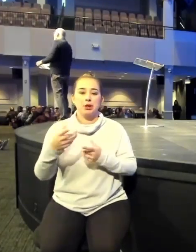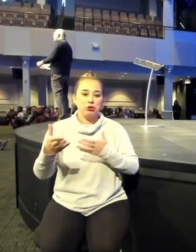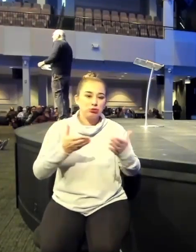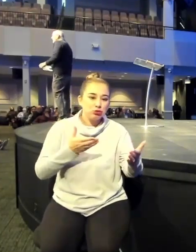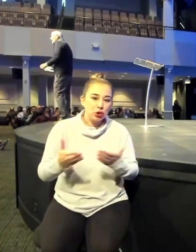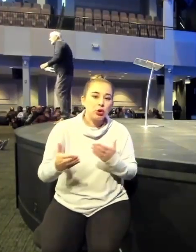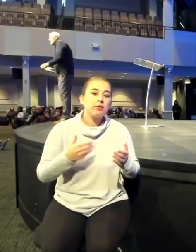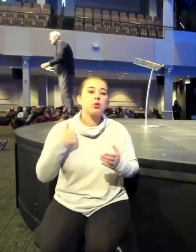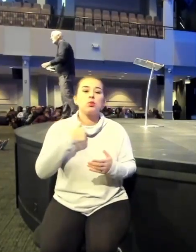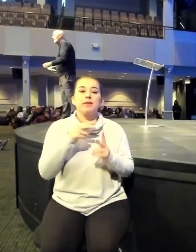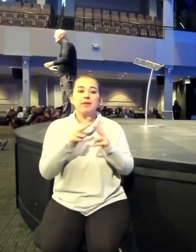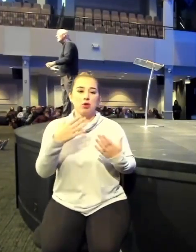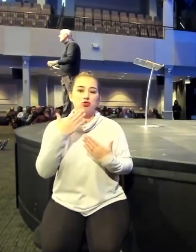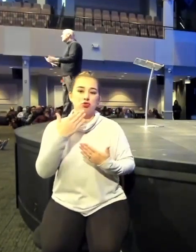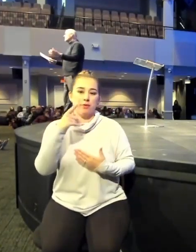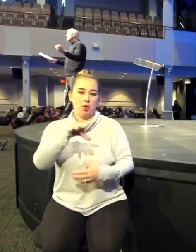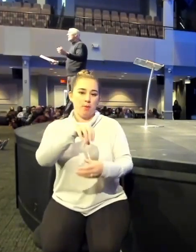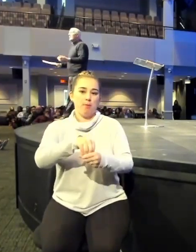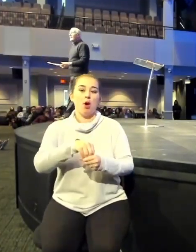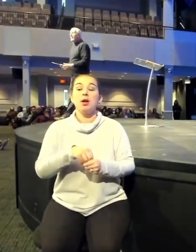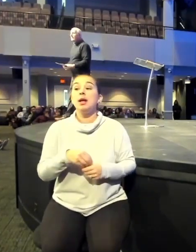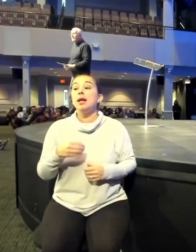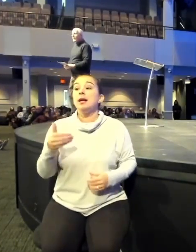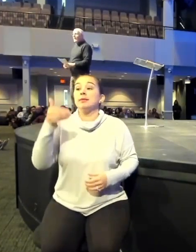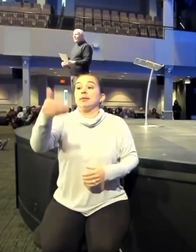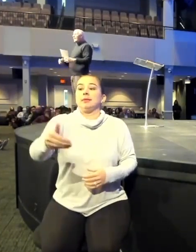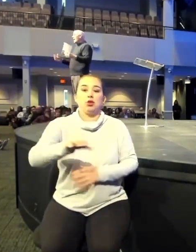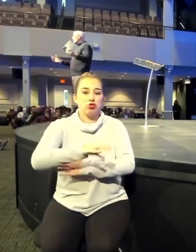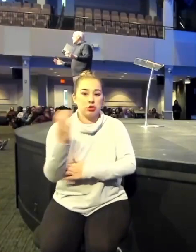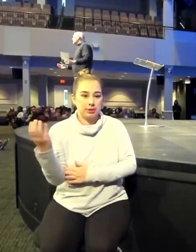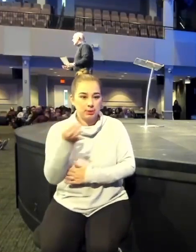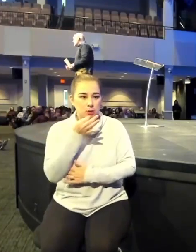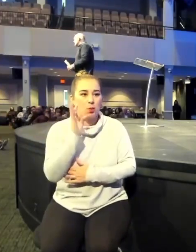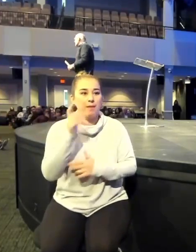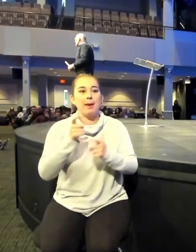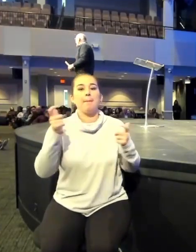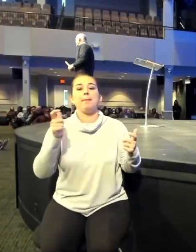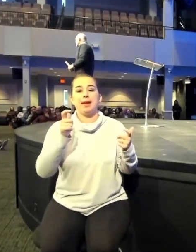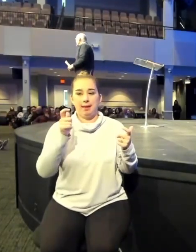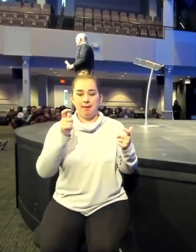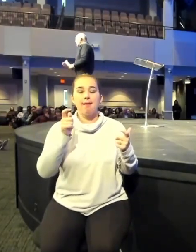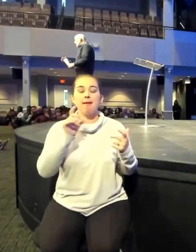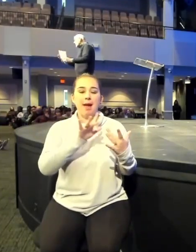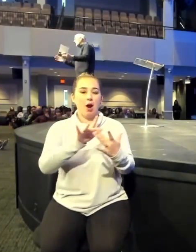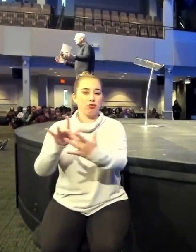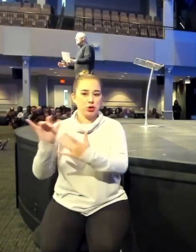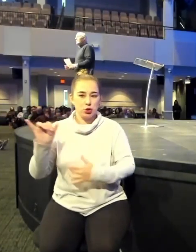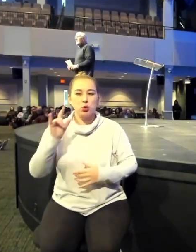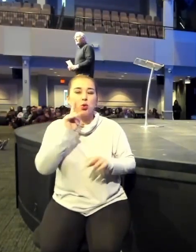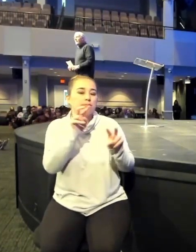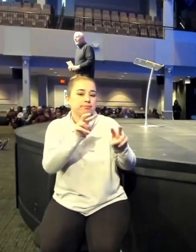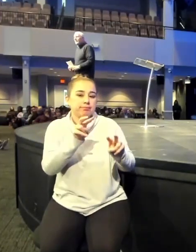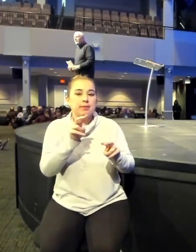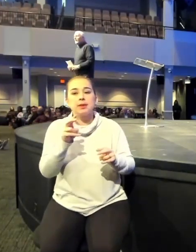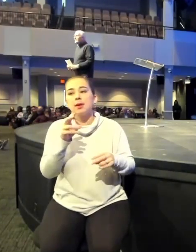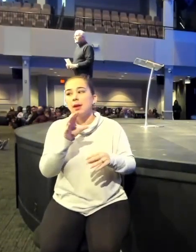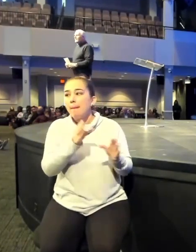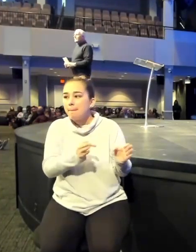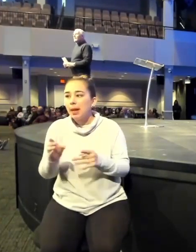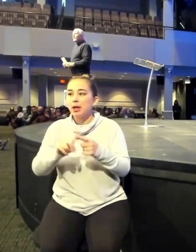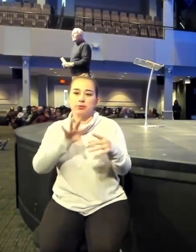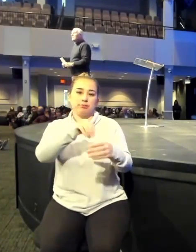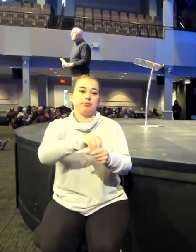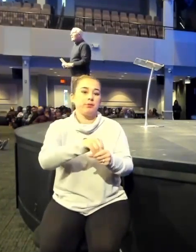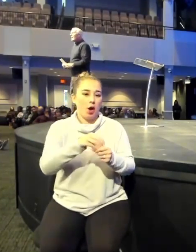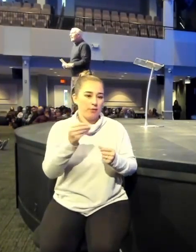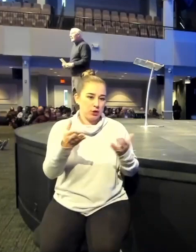We're so grateful that you've been a part of that. Christmas is coming up. We have another big outreach for our Christmas time, so watch out for that. Plan to be a part of it. Plan to serve